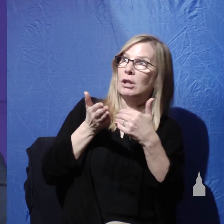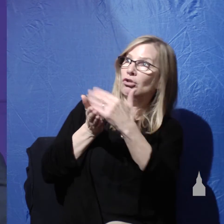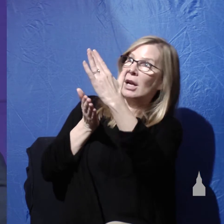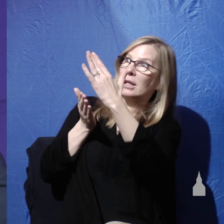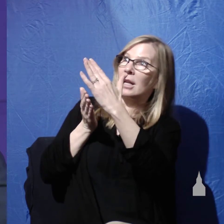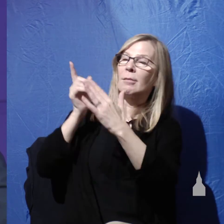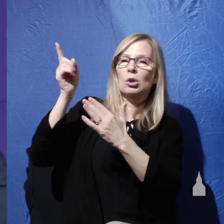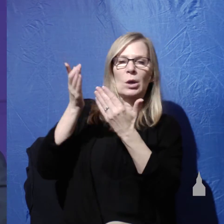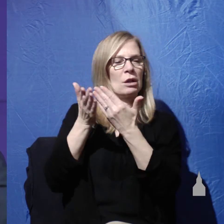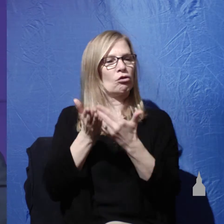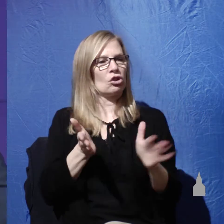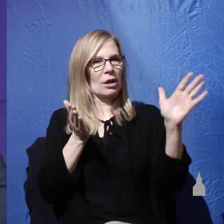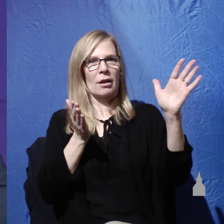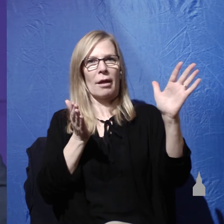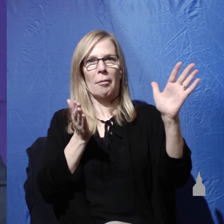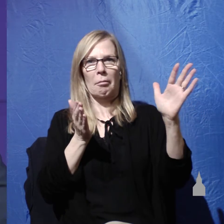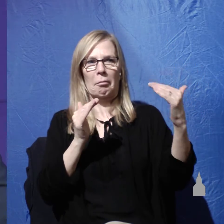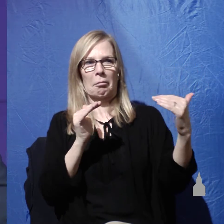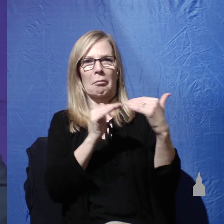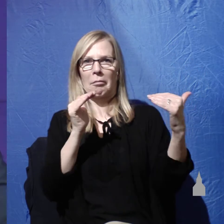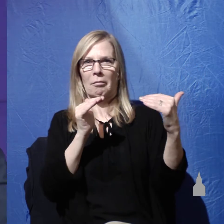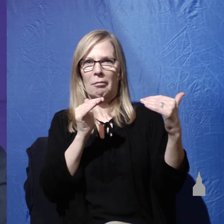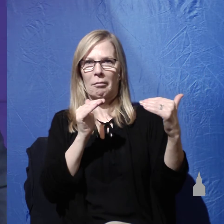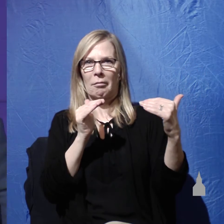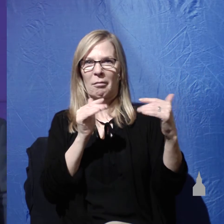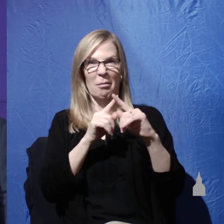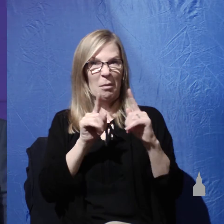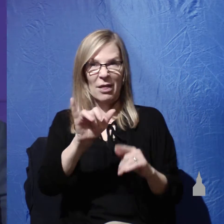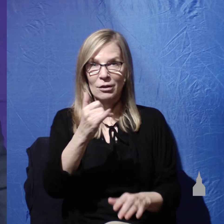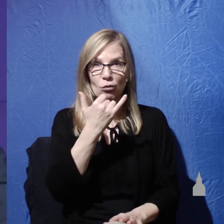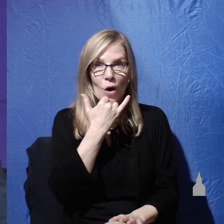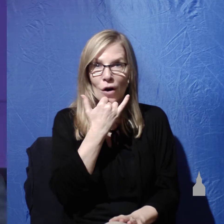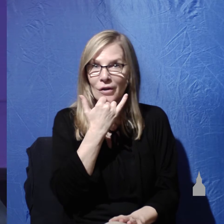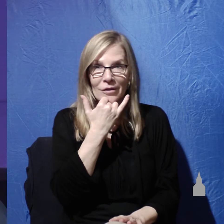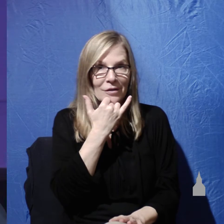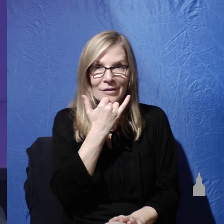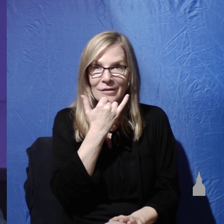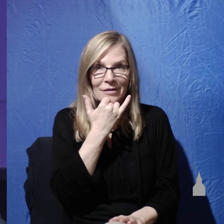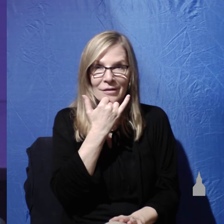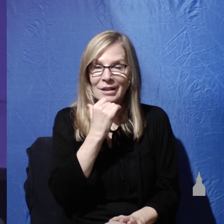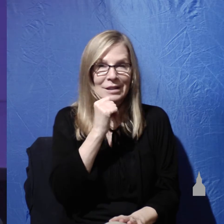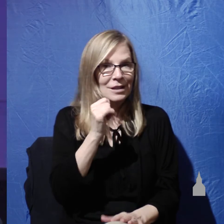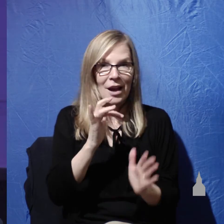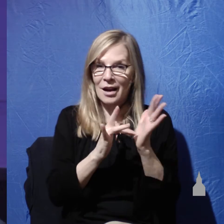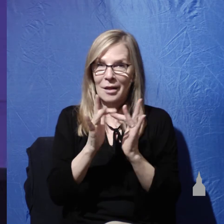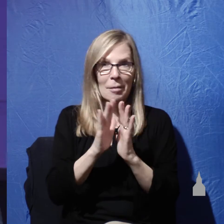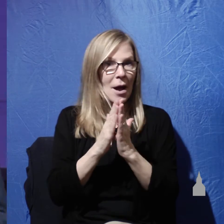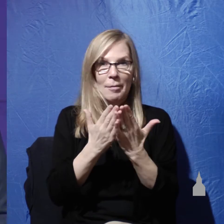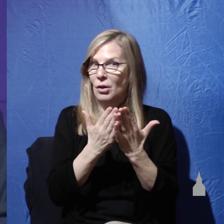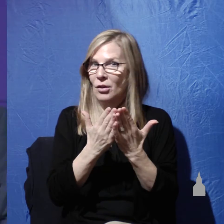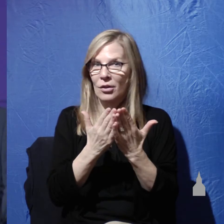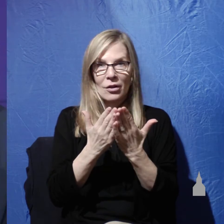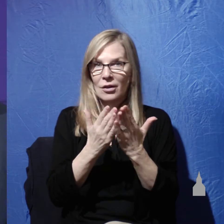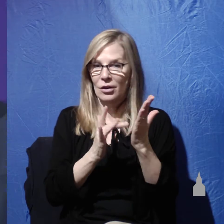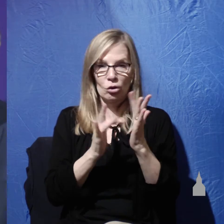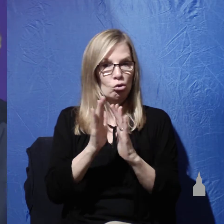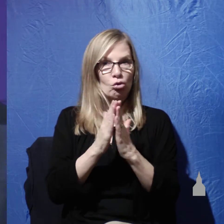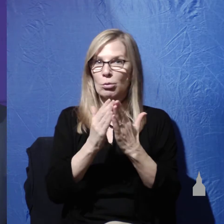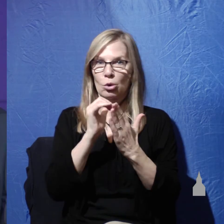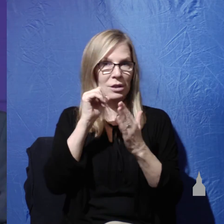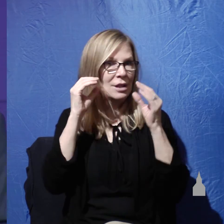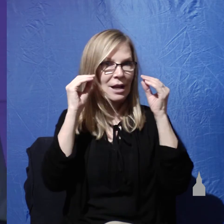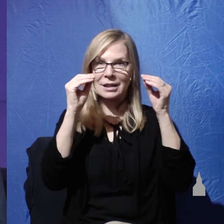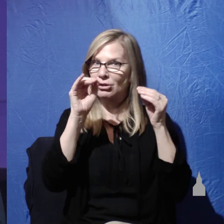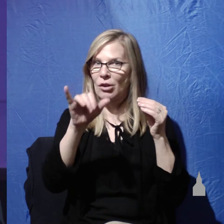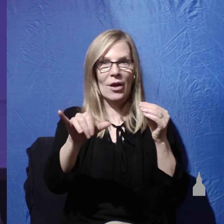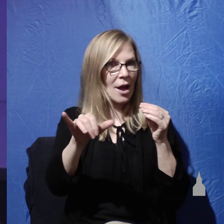rejected them. That's absolutely wrong. Absolutely unbiblical. Scripture does not teach